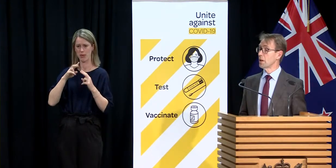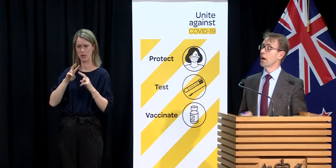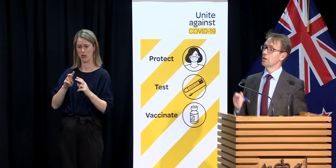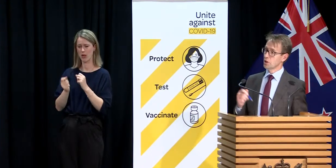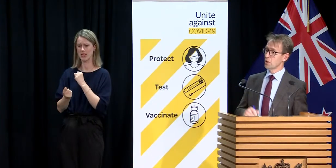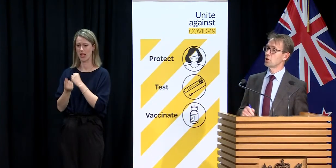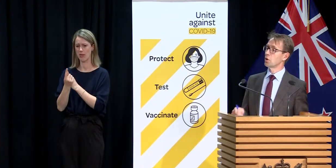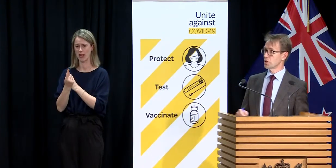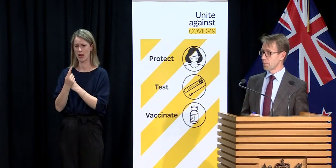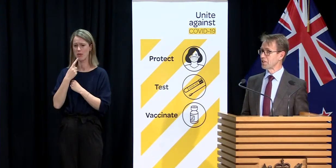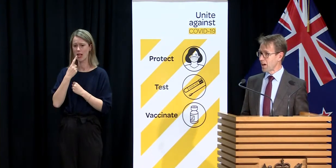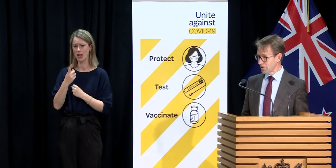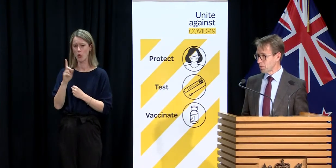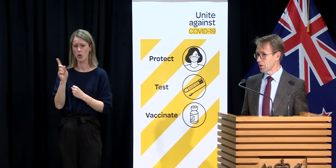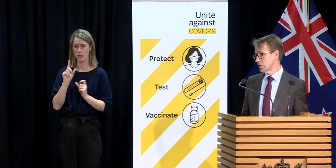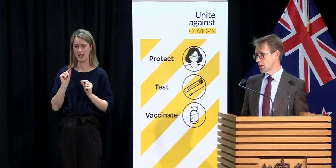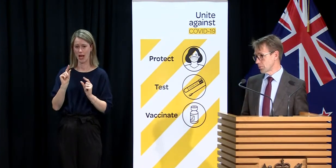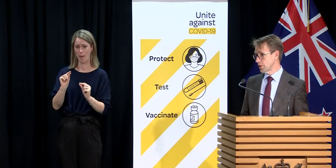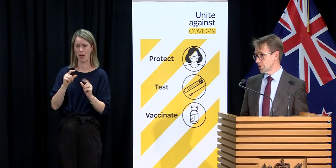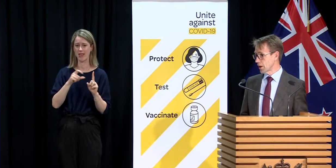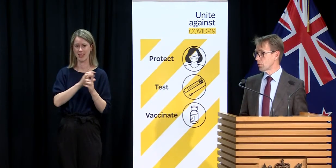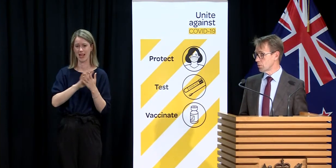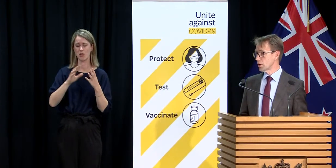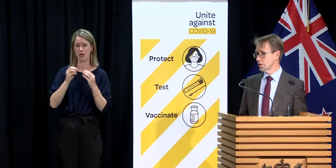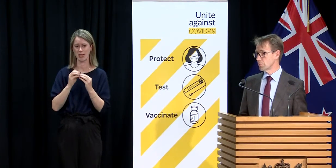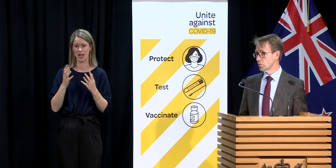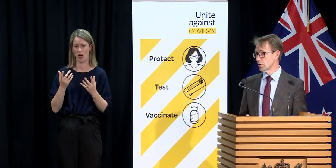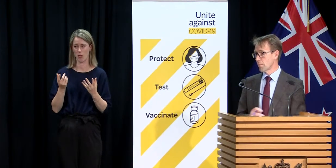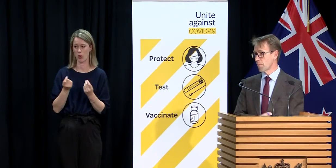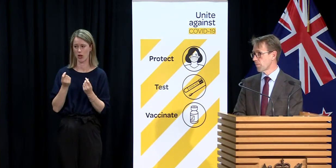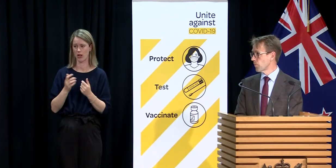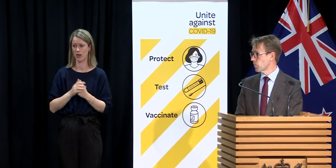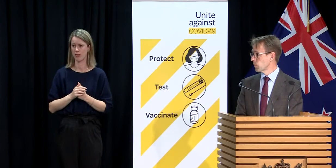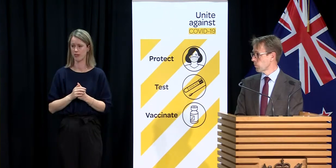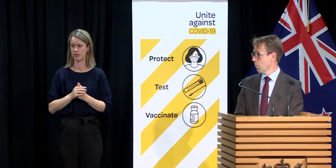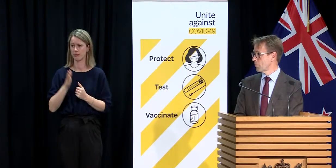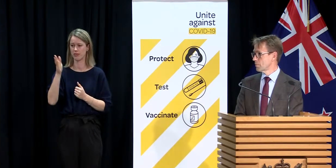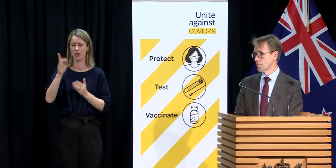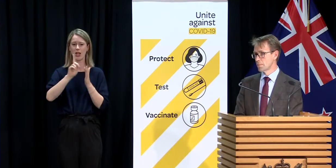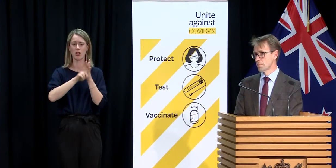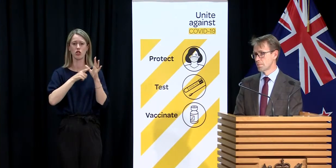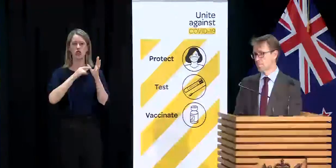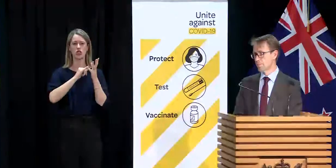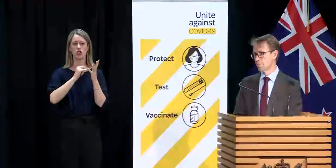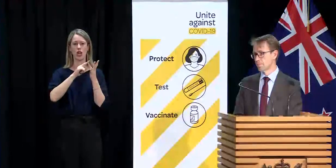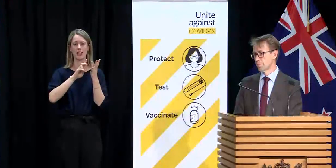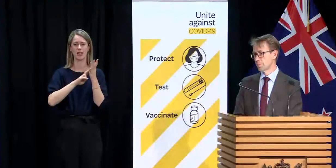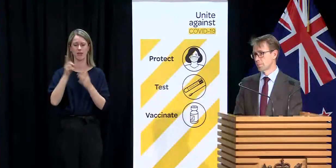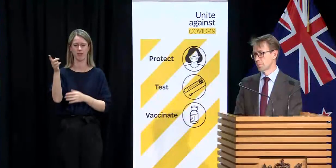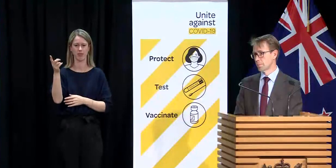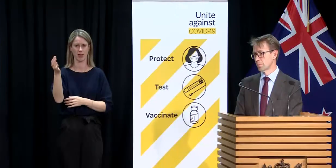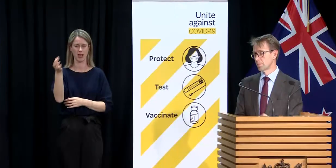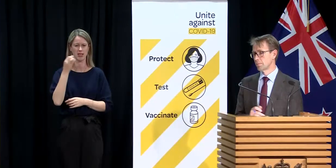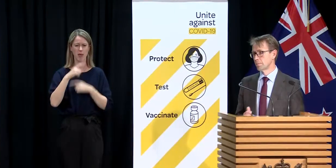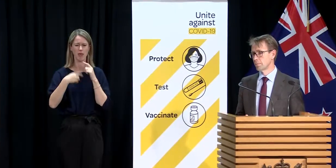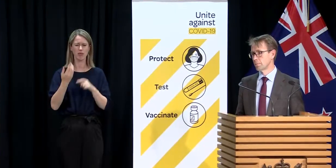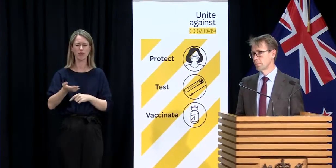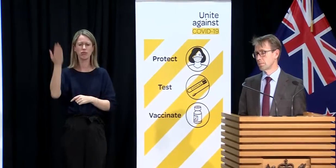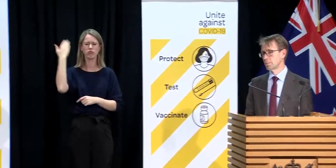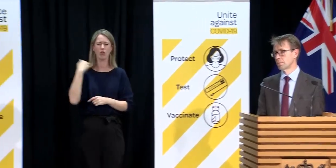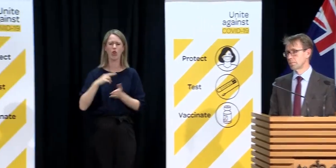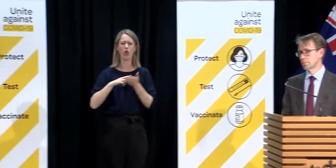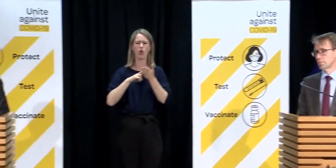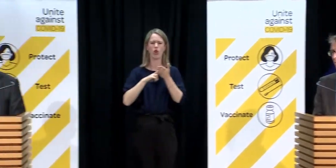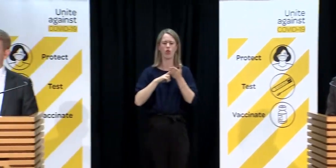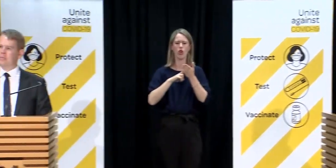what's happening there, and I'm telling you what is being done by the DHBs and how we're working to support Jason. The pair of Northland women that went into Northland and put